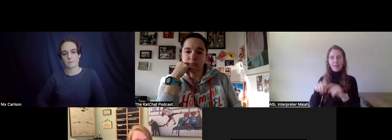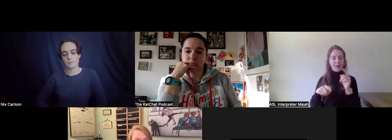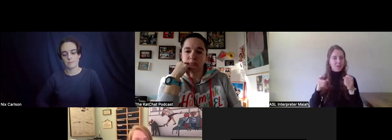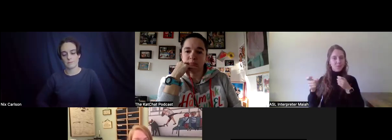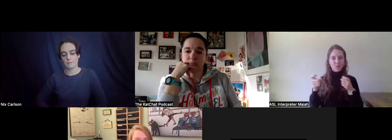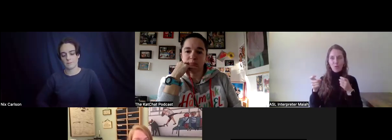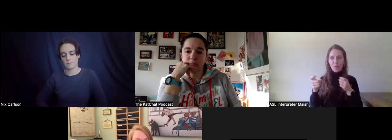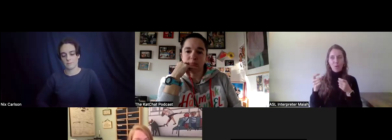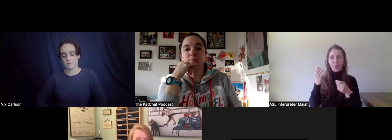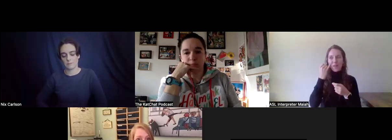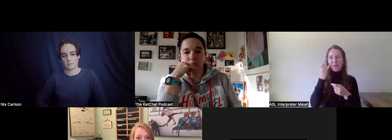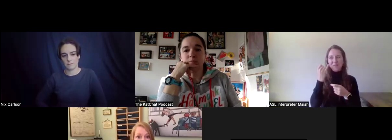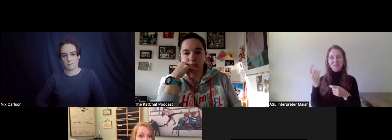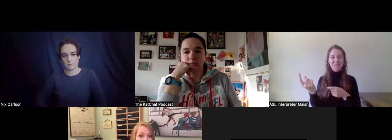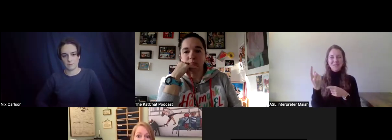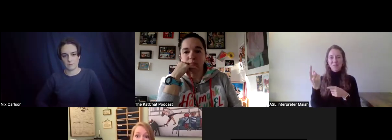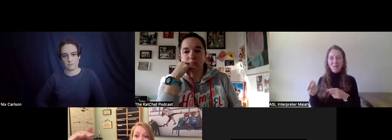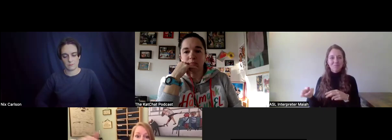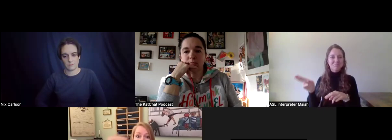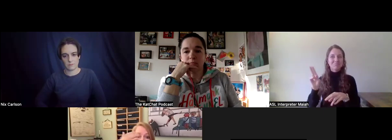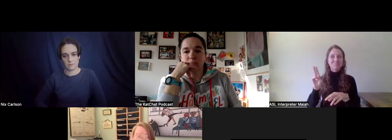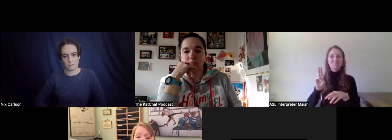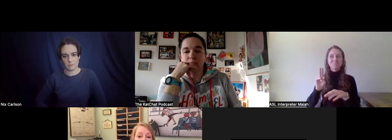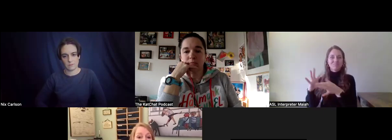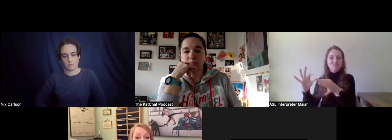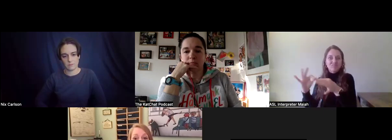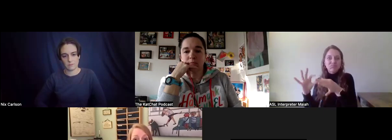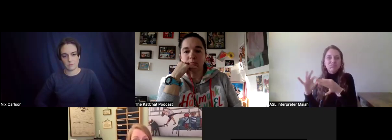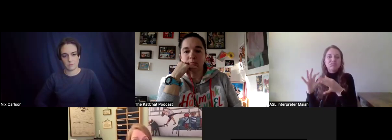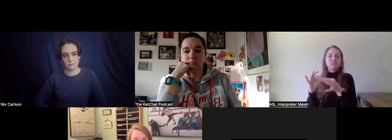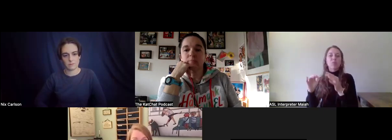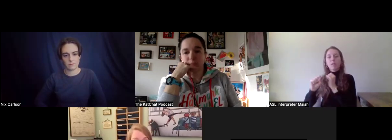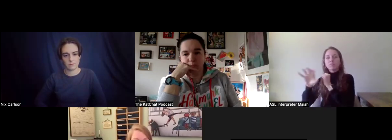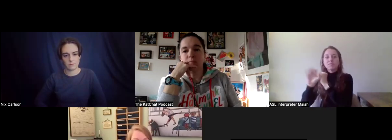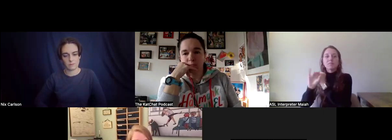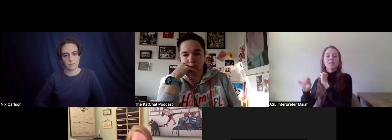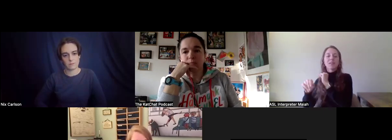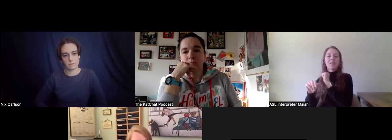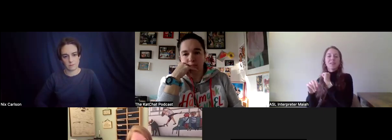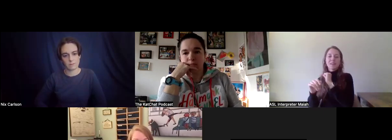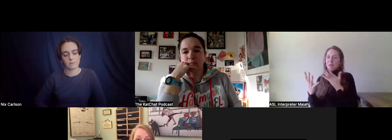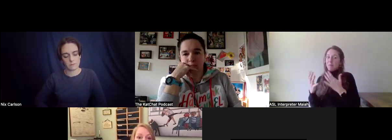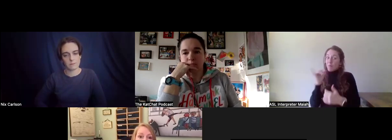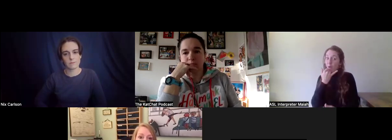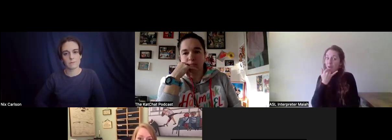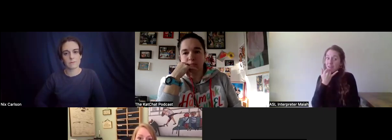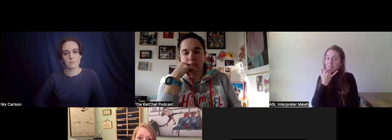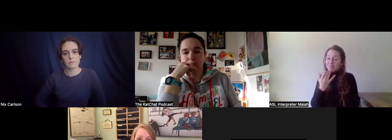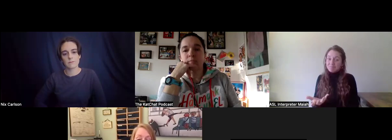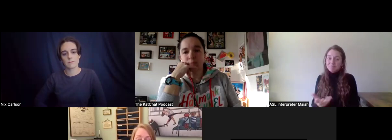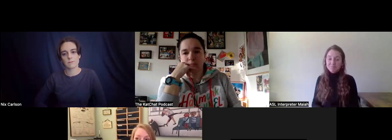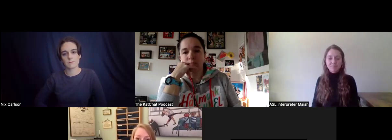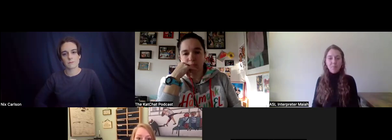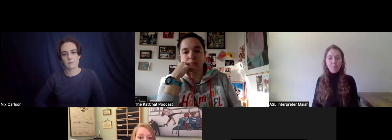on a bandwagon on an issue that will take off and make be completely incorrect. So